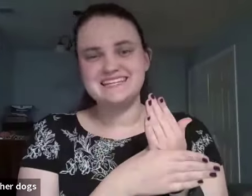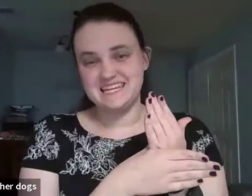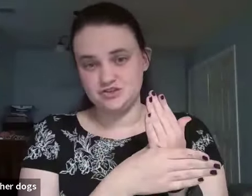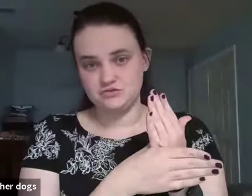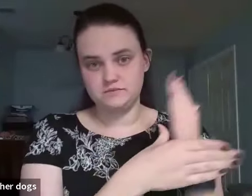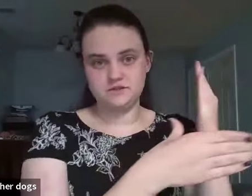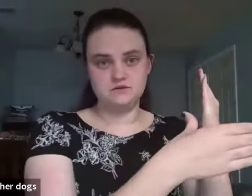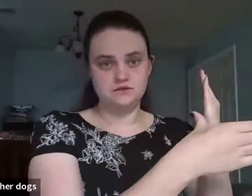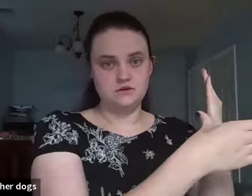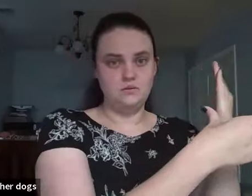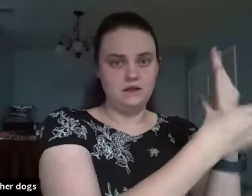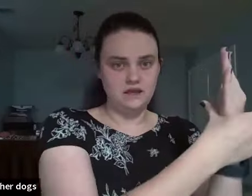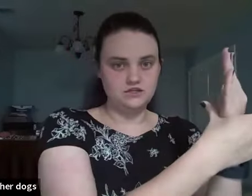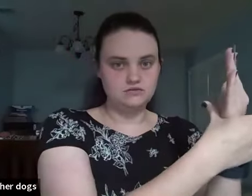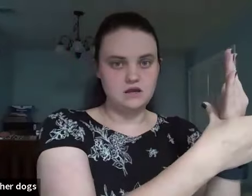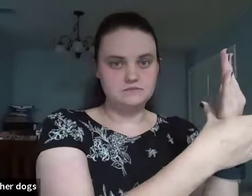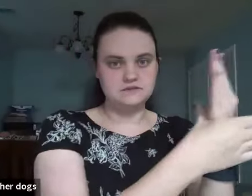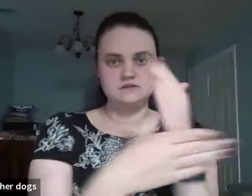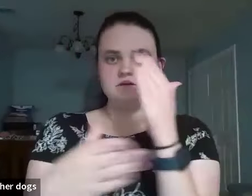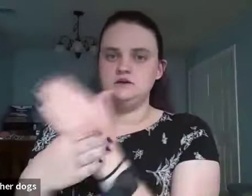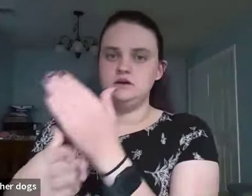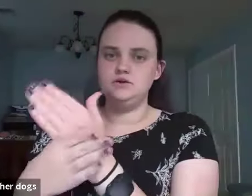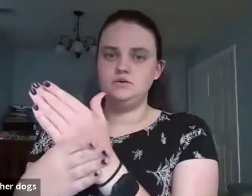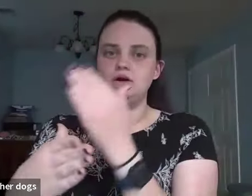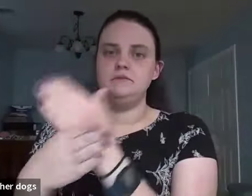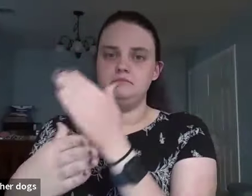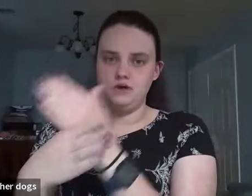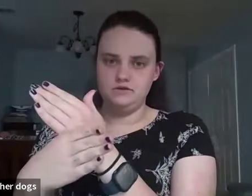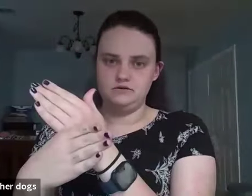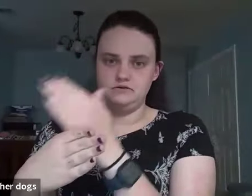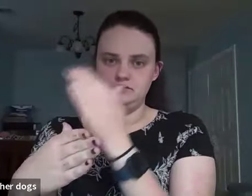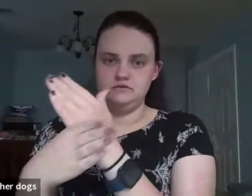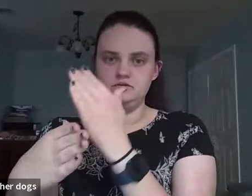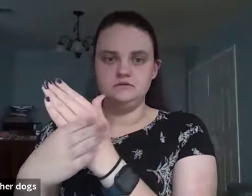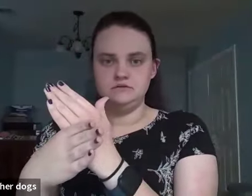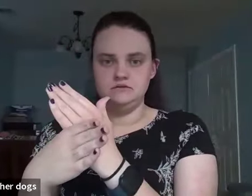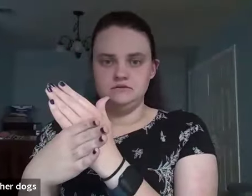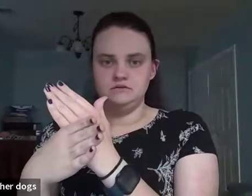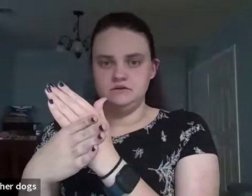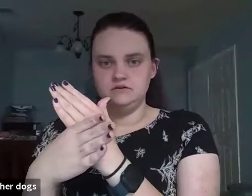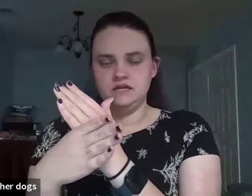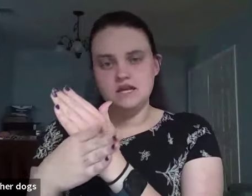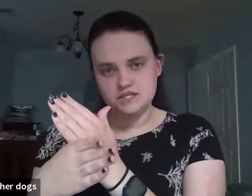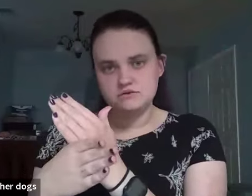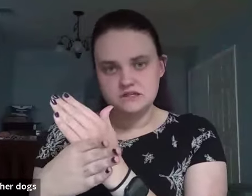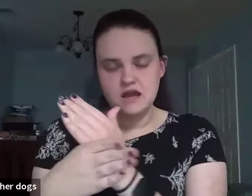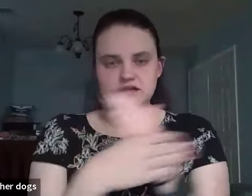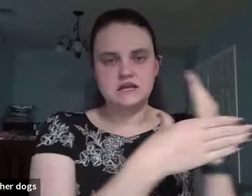is interrupt. So interrupt, annoy, bother. The connection with that is